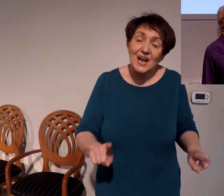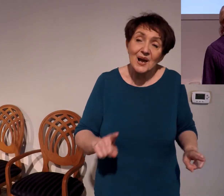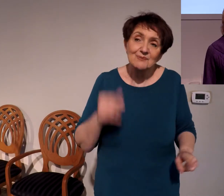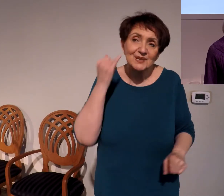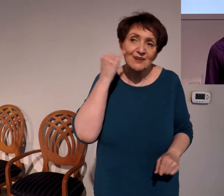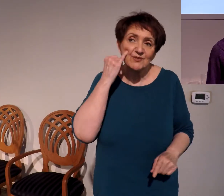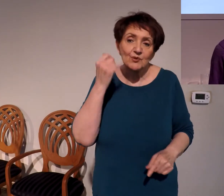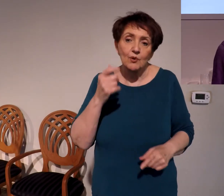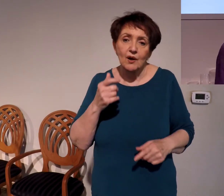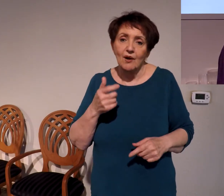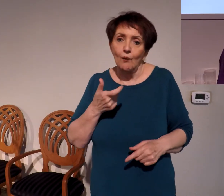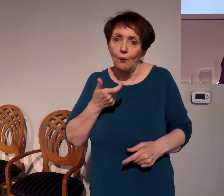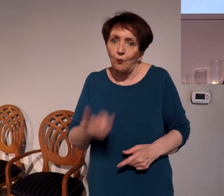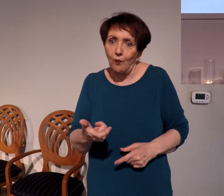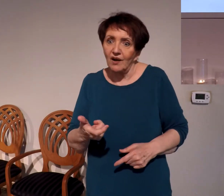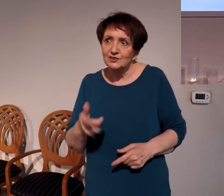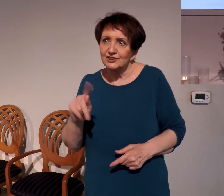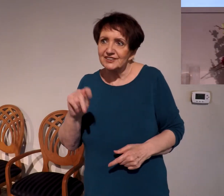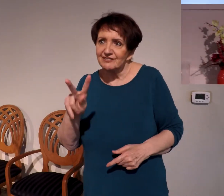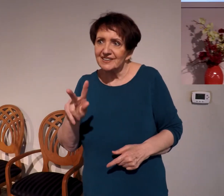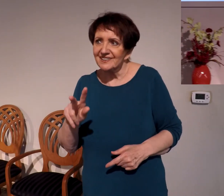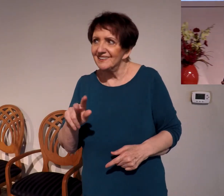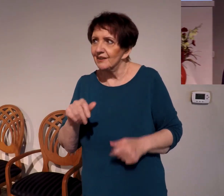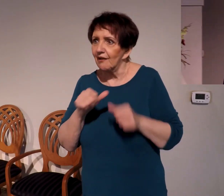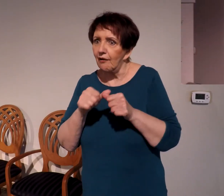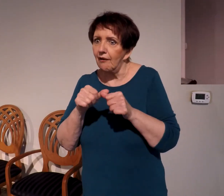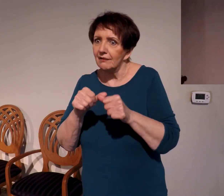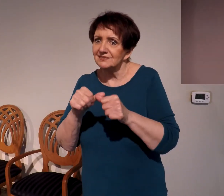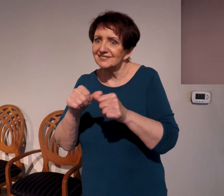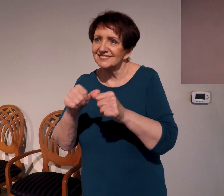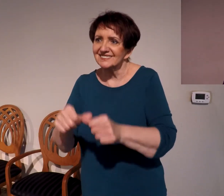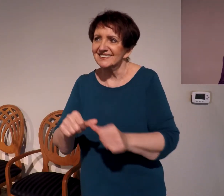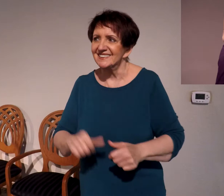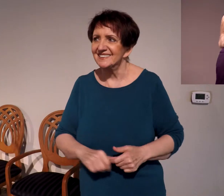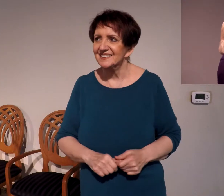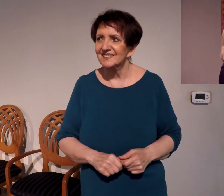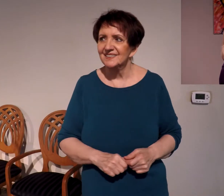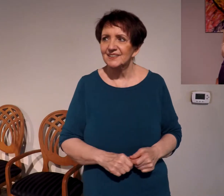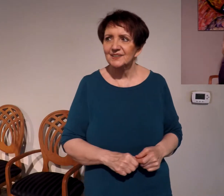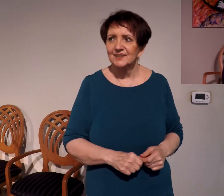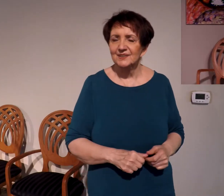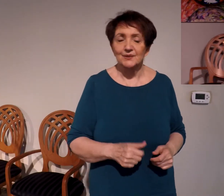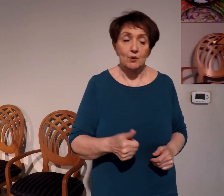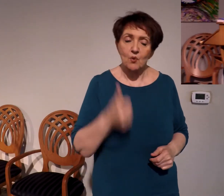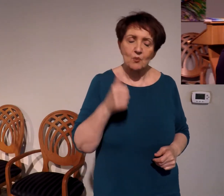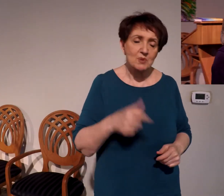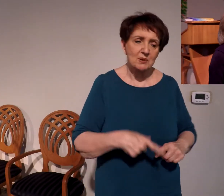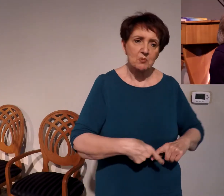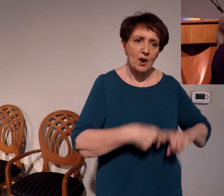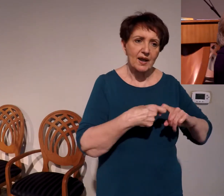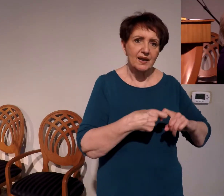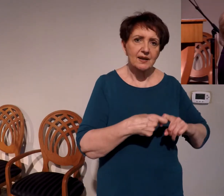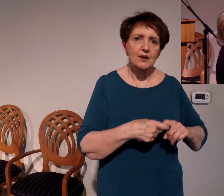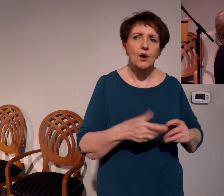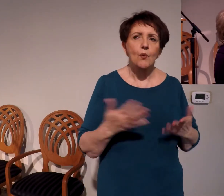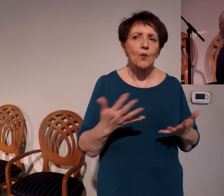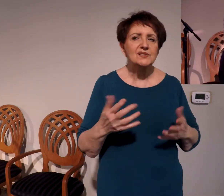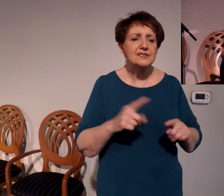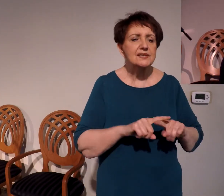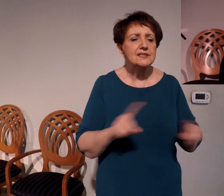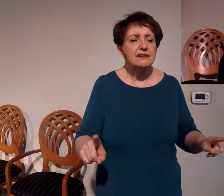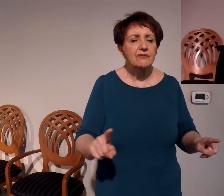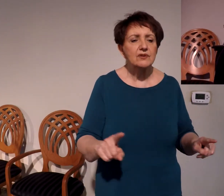So, let's ask this question. Ha-ha! What's the difference between a break